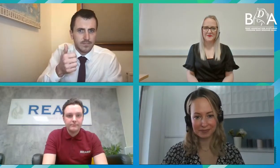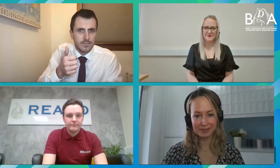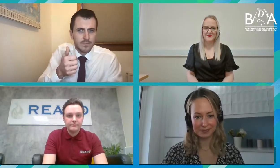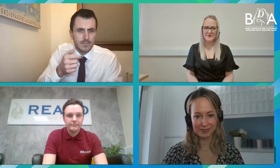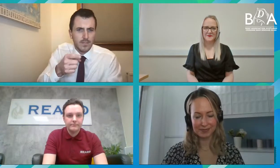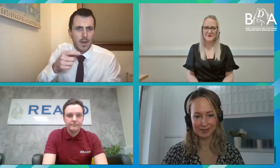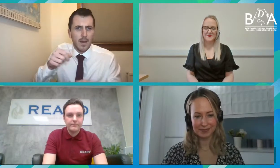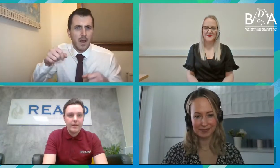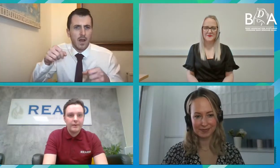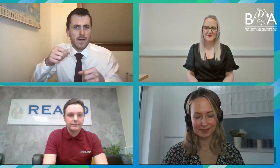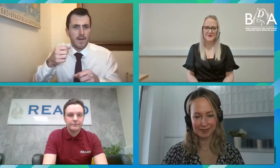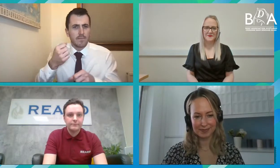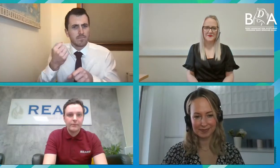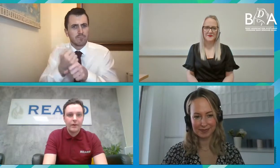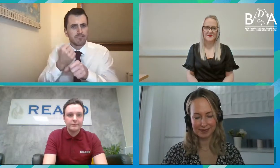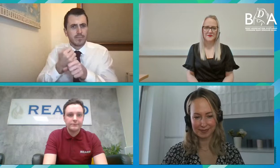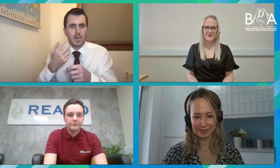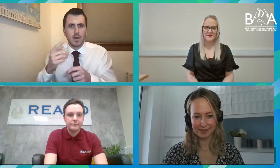thoroughly.